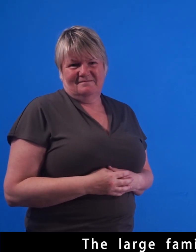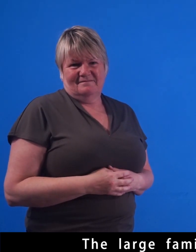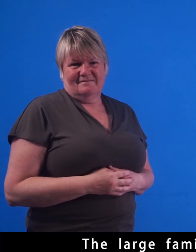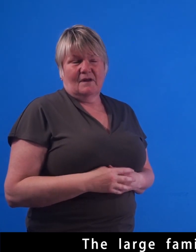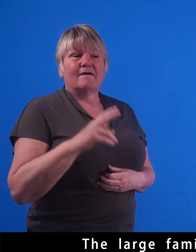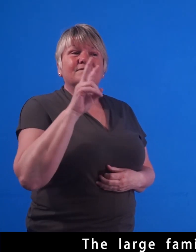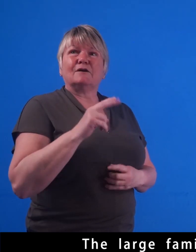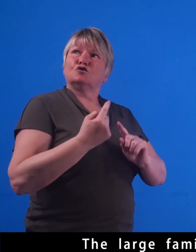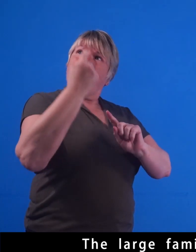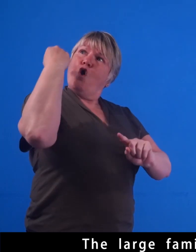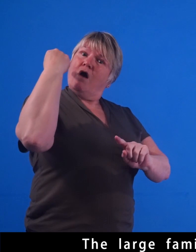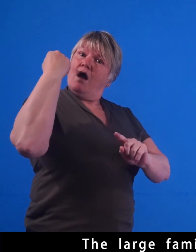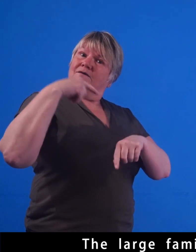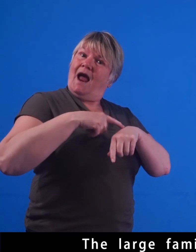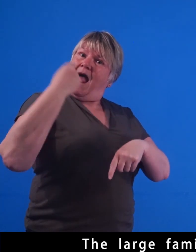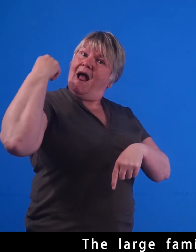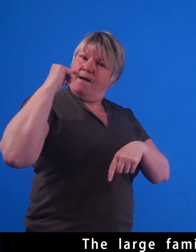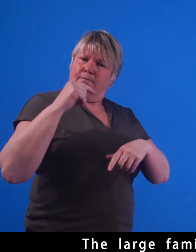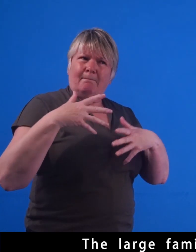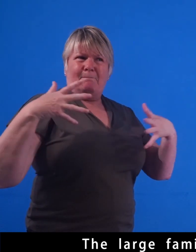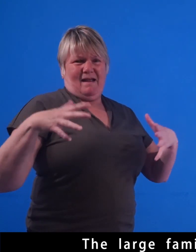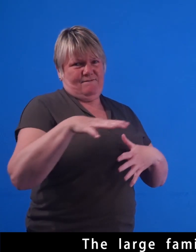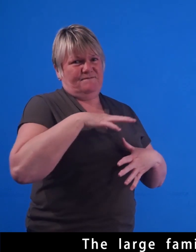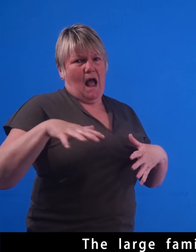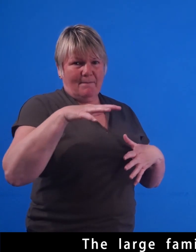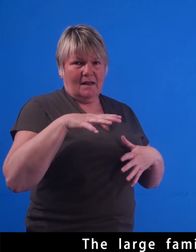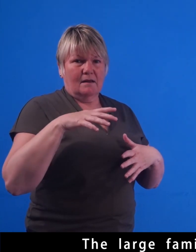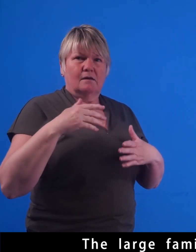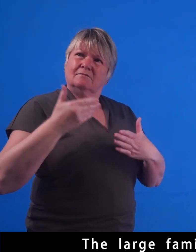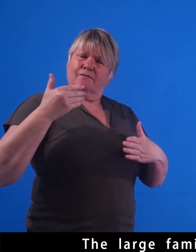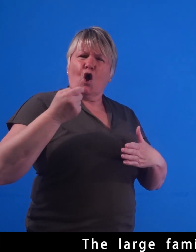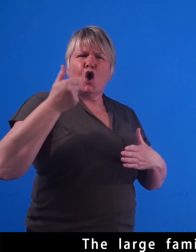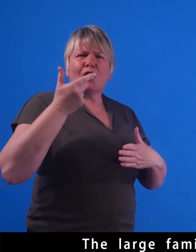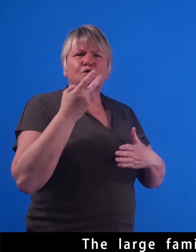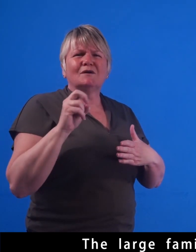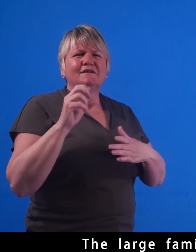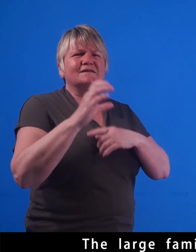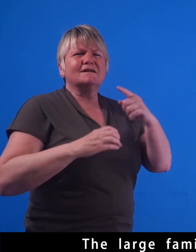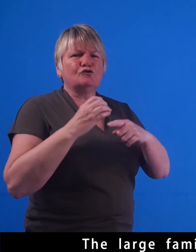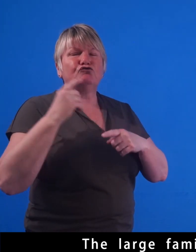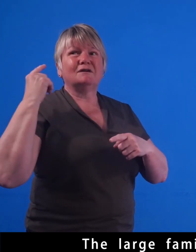The large families of the Victorian era became smaller during the early 20th